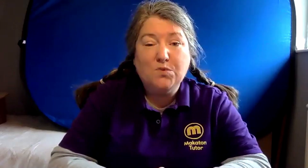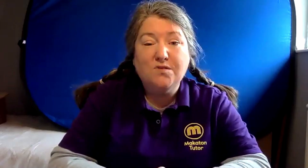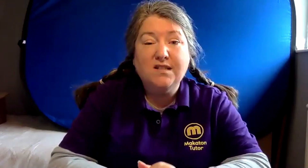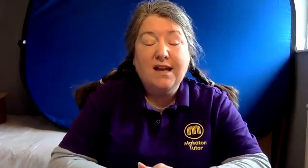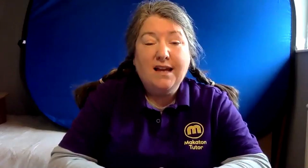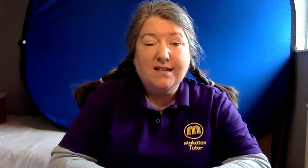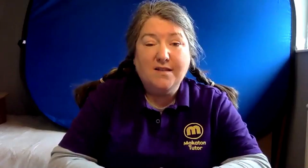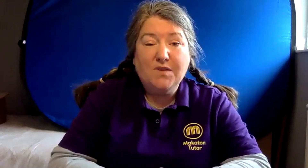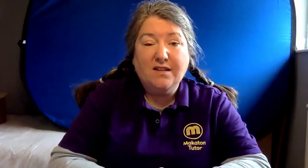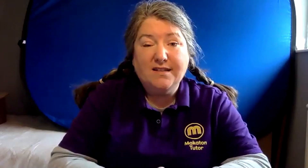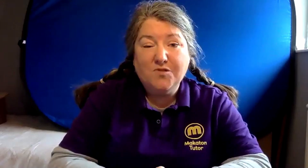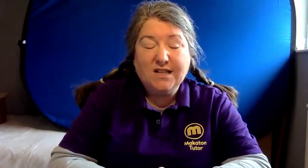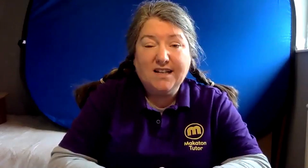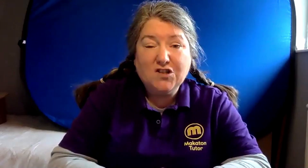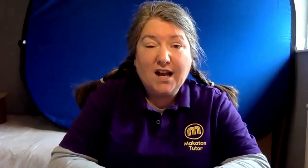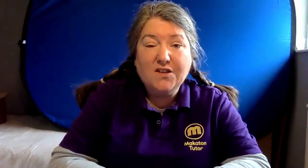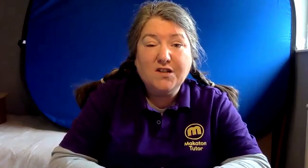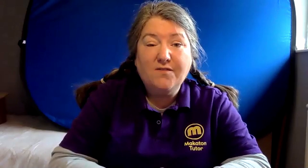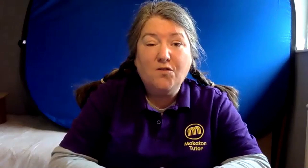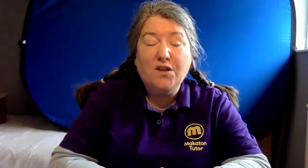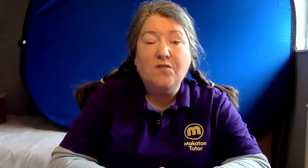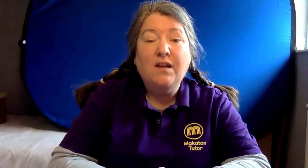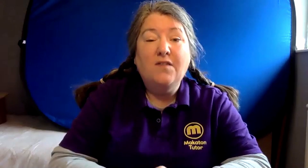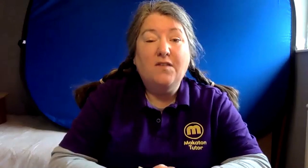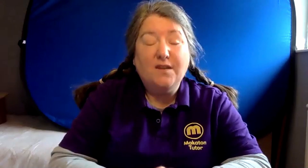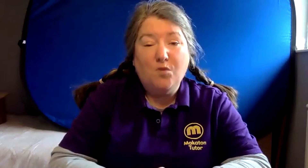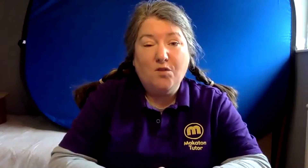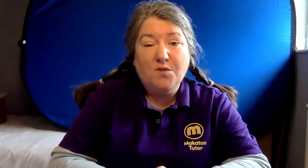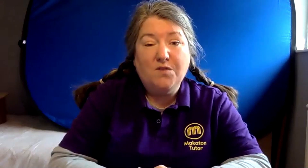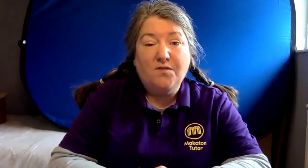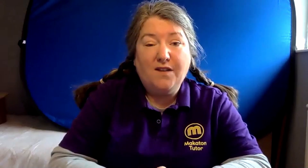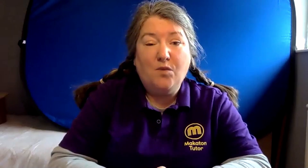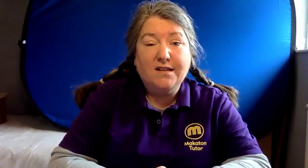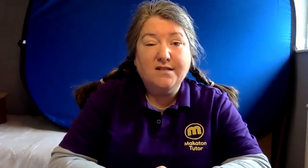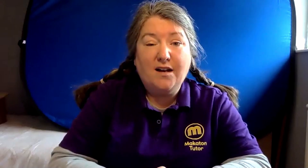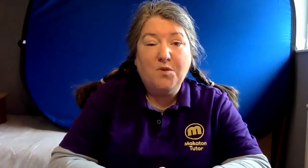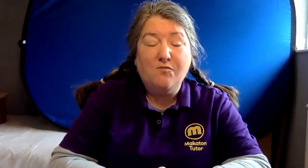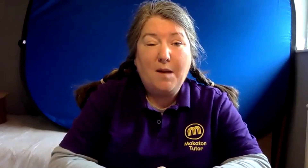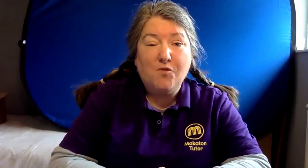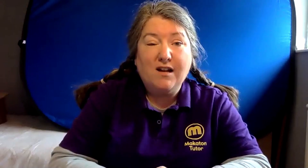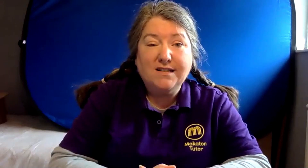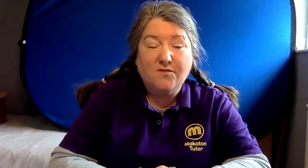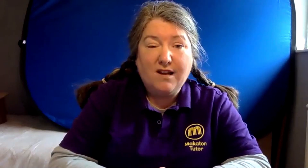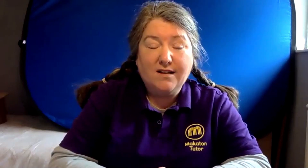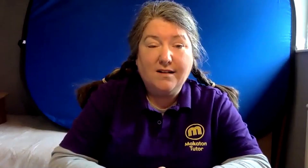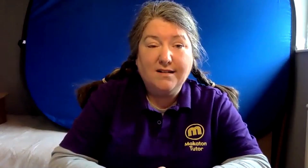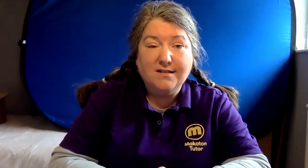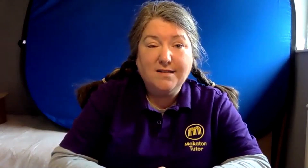symbols is something that is particularly challenging for you, then they'd work with you and find ways to help you memorize and recognize the